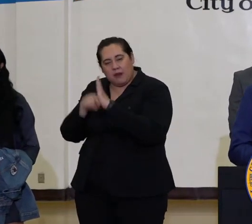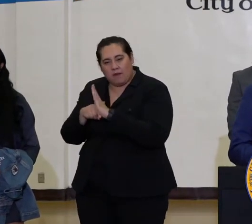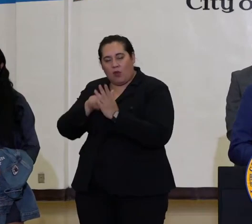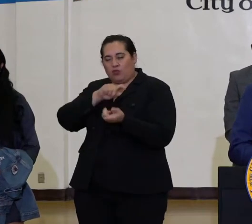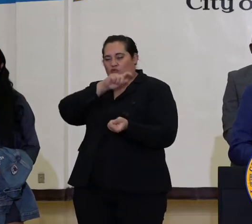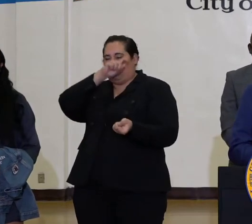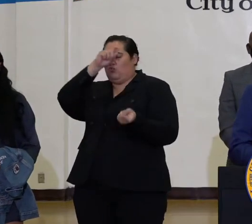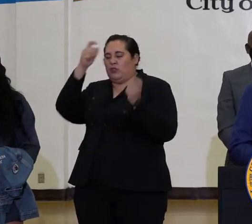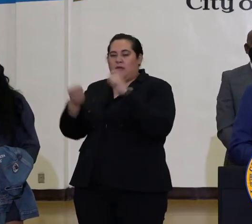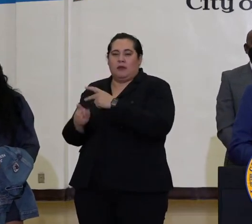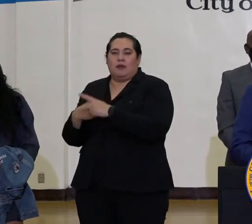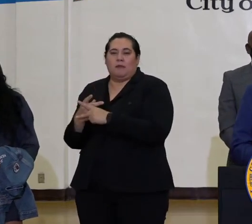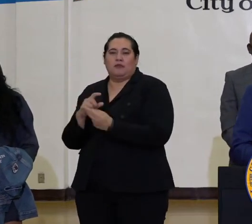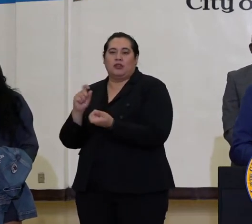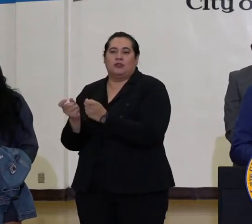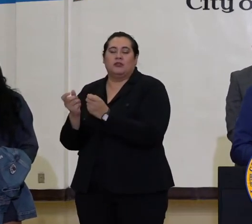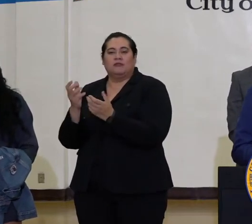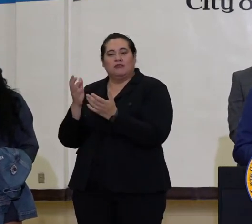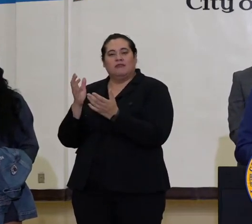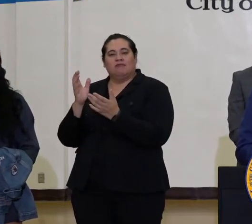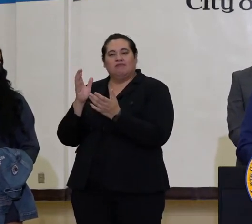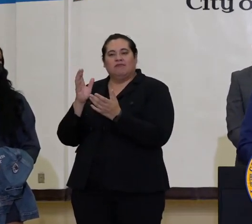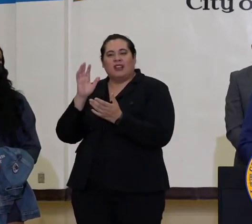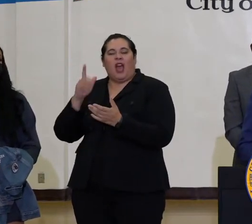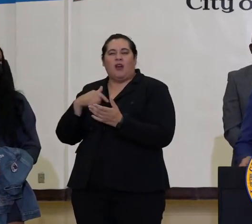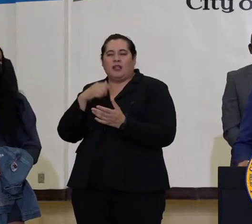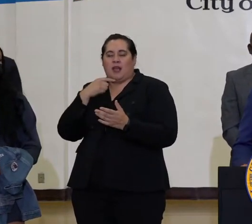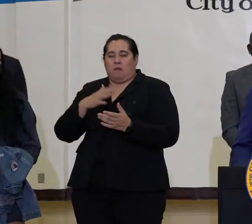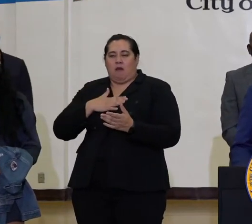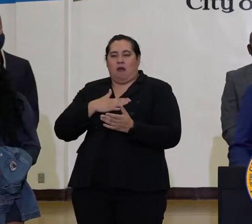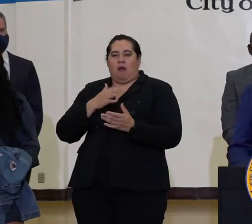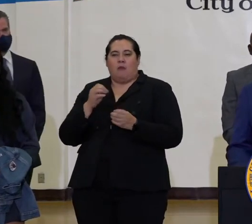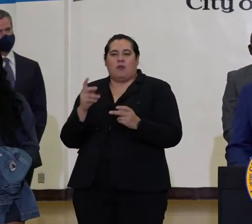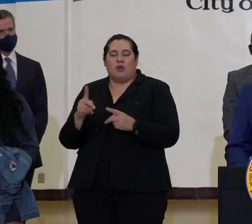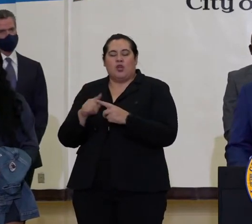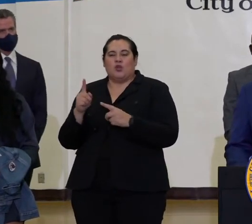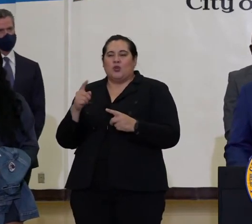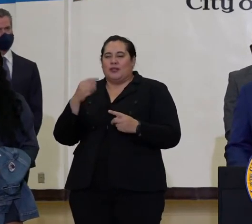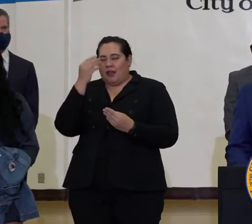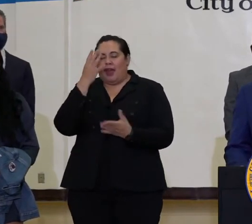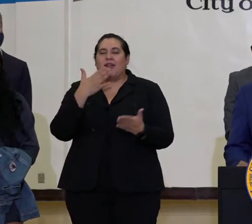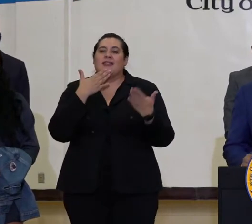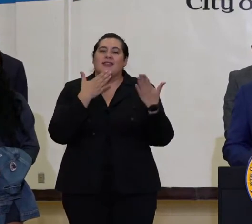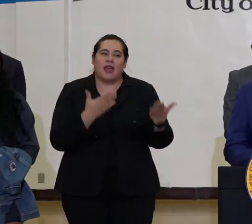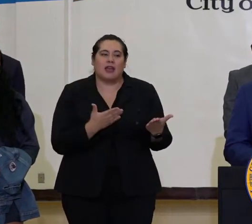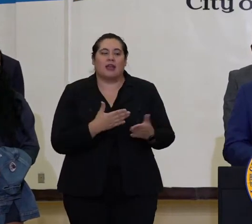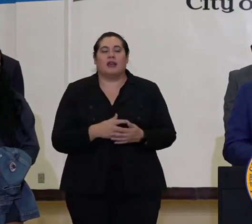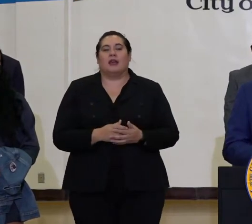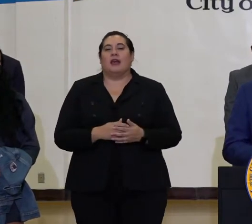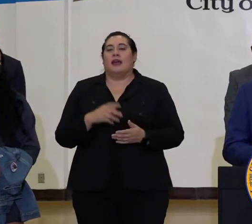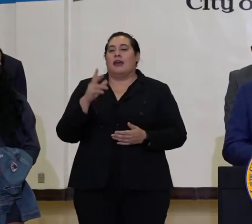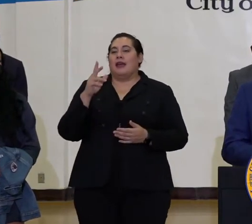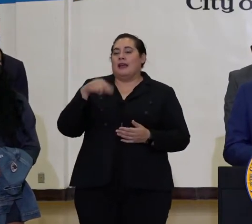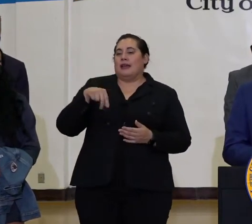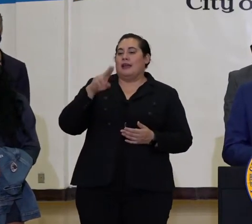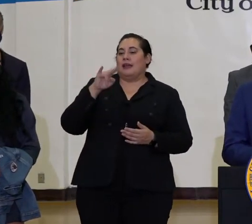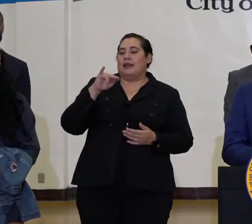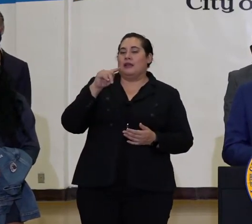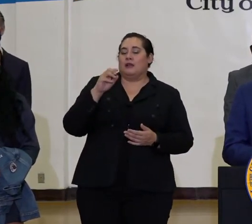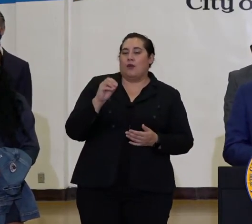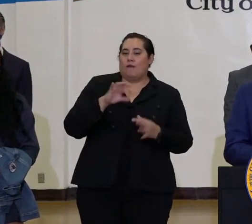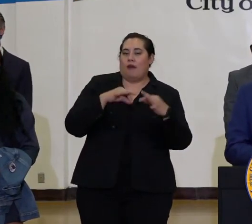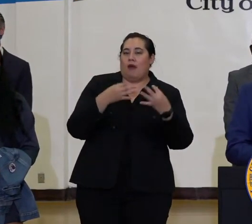change. And let me take a point of personal privilege here to thank the Quinto family and David